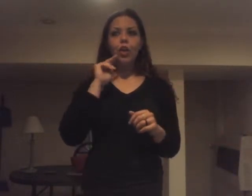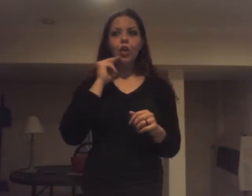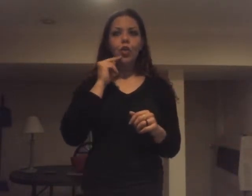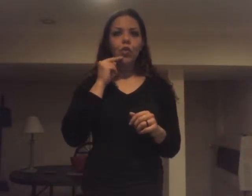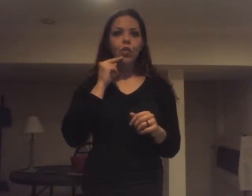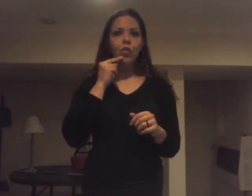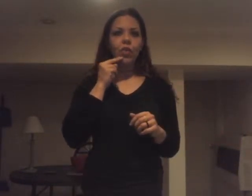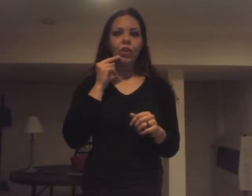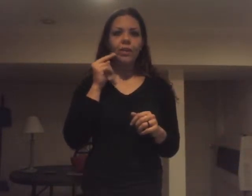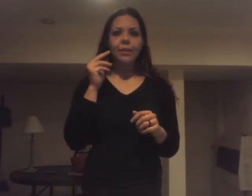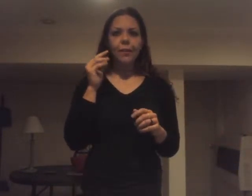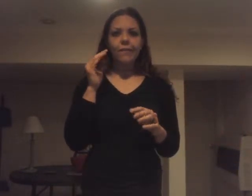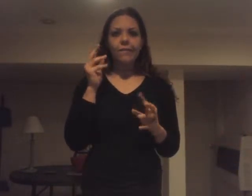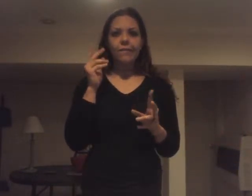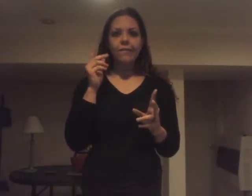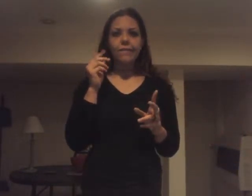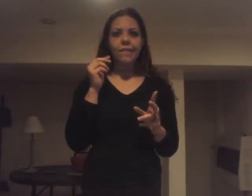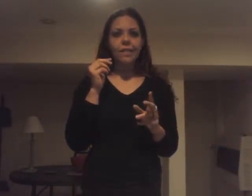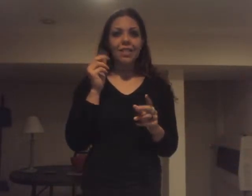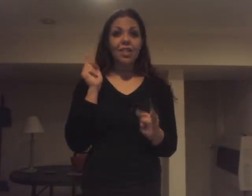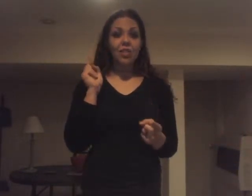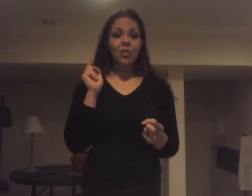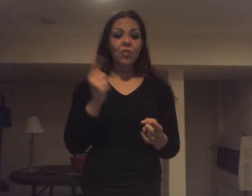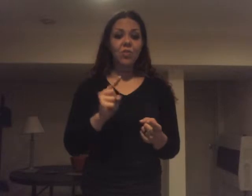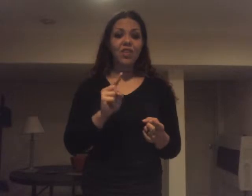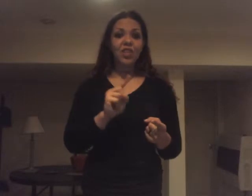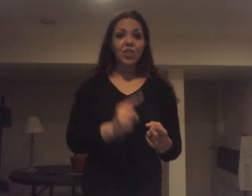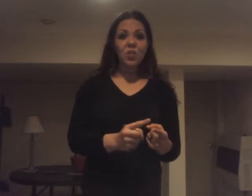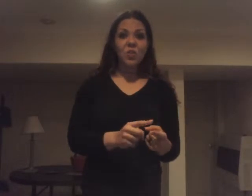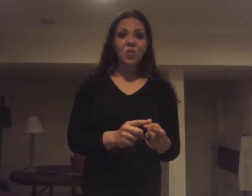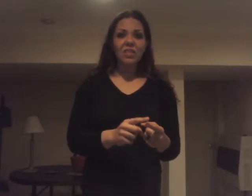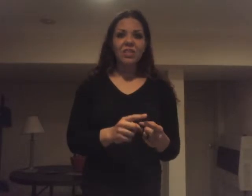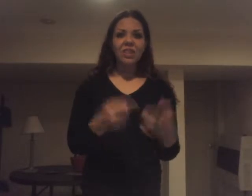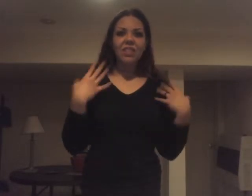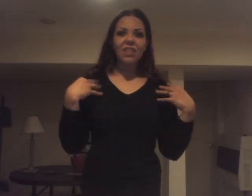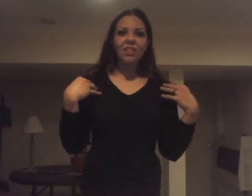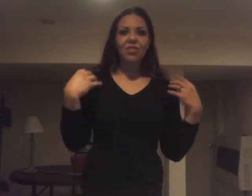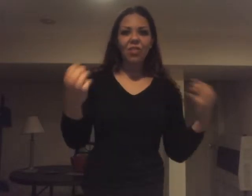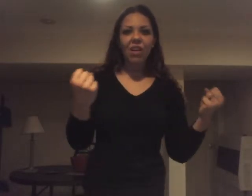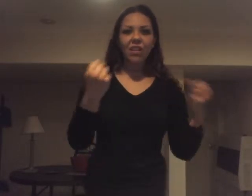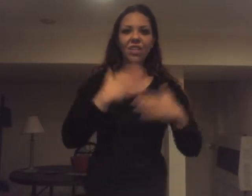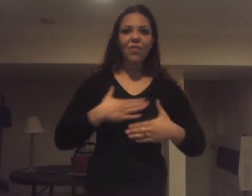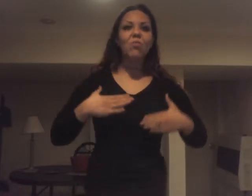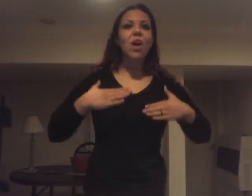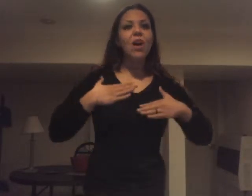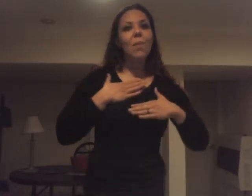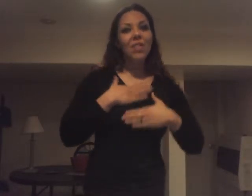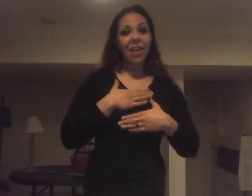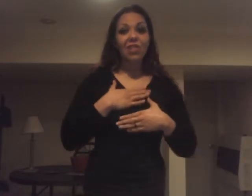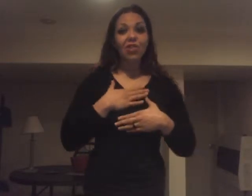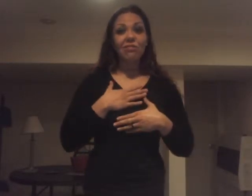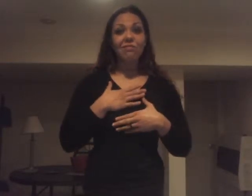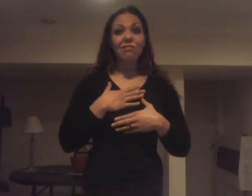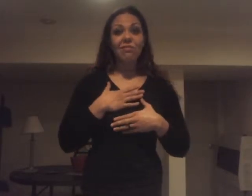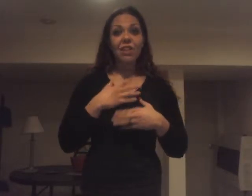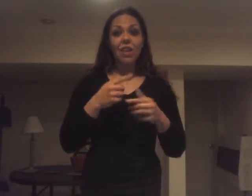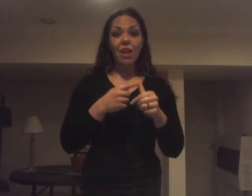reduce the strength of the pleasure signals that are conveyed from the genitals to the brain. It seems